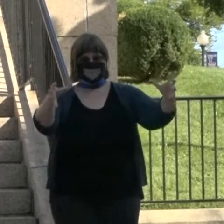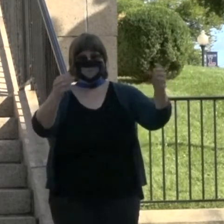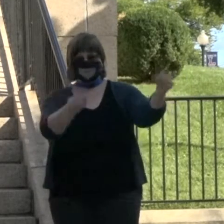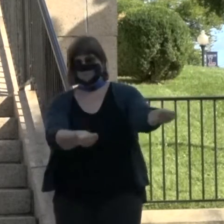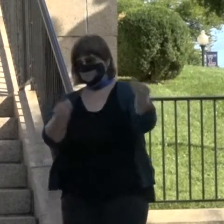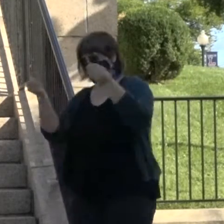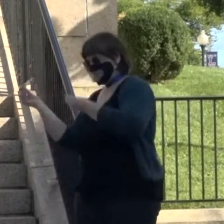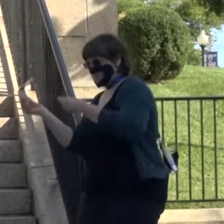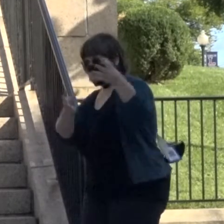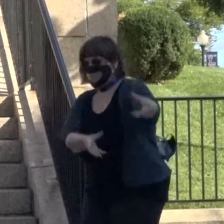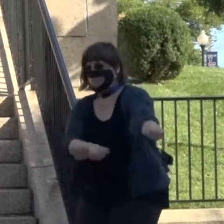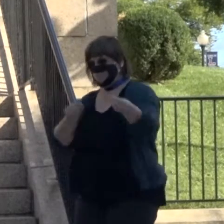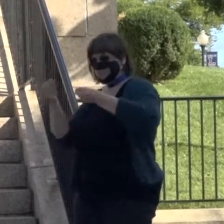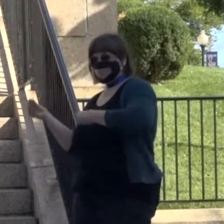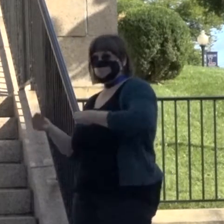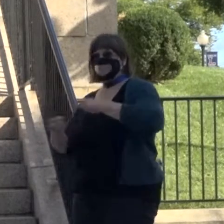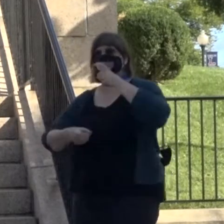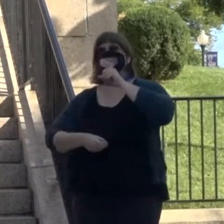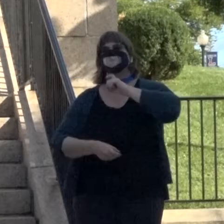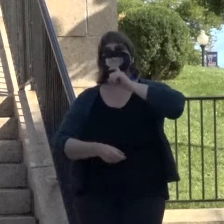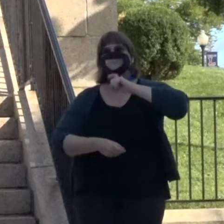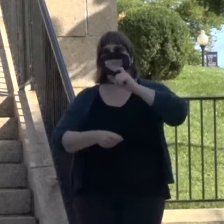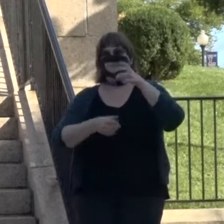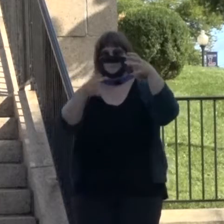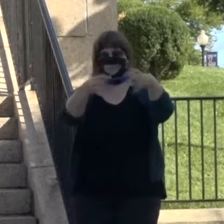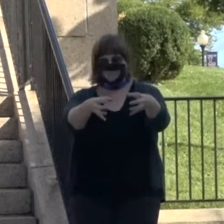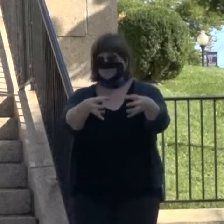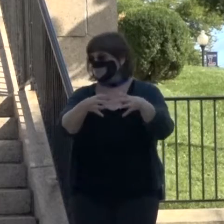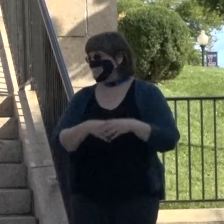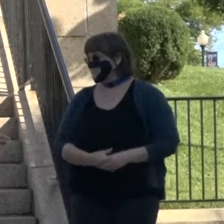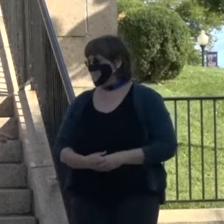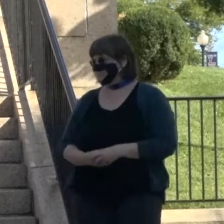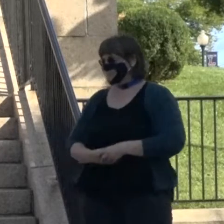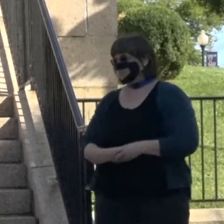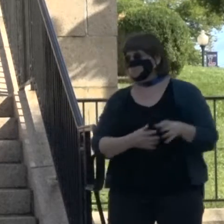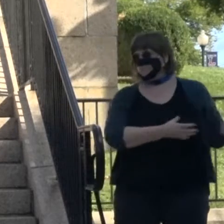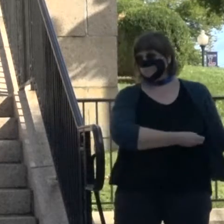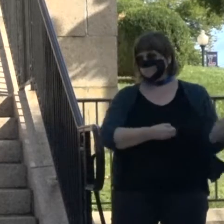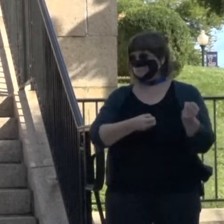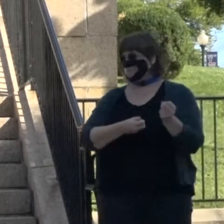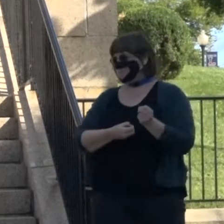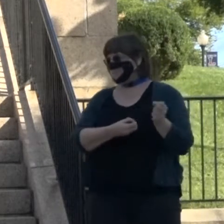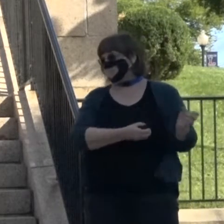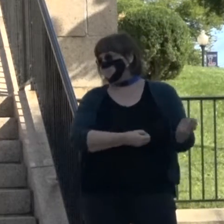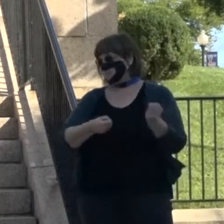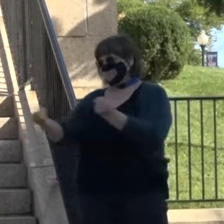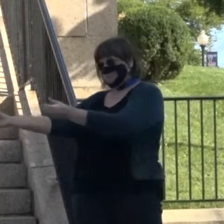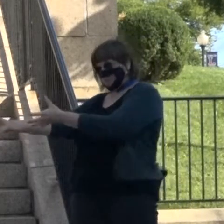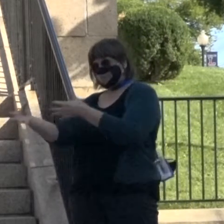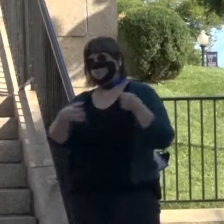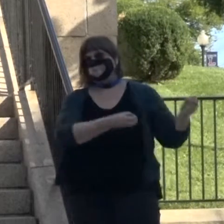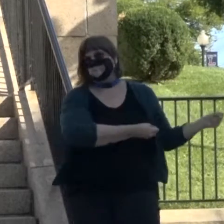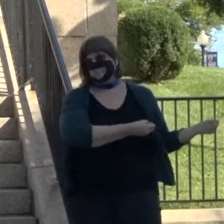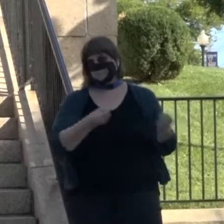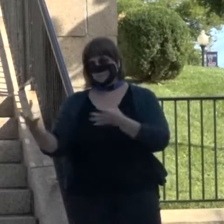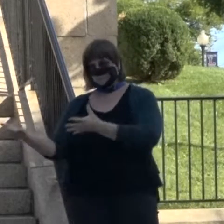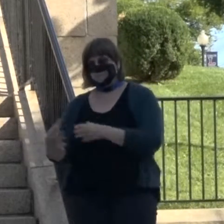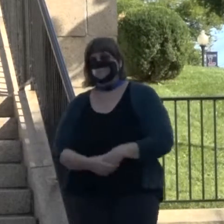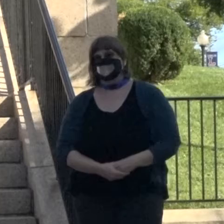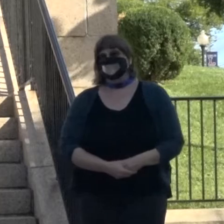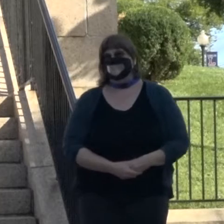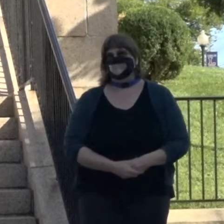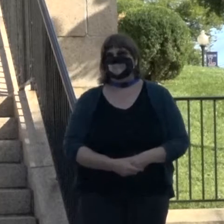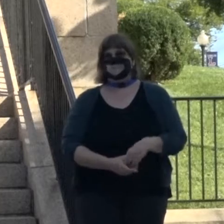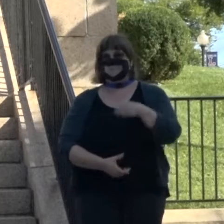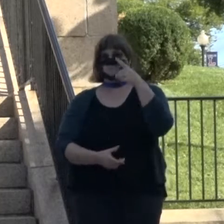passing metal pieces out by metal piece. So there we stood, handing piece by piece. And